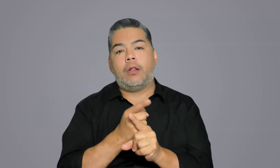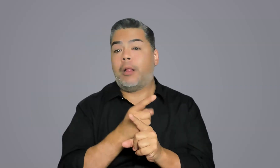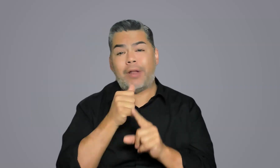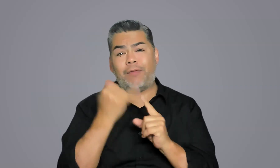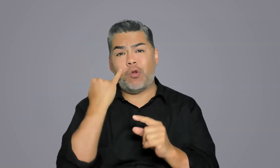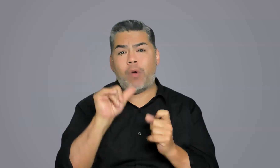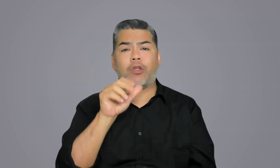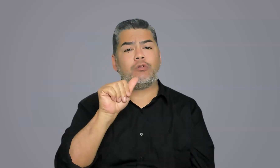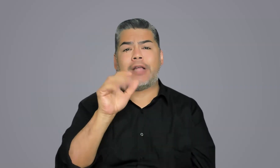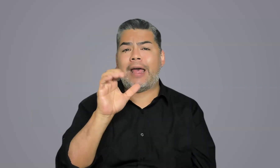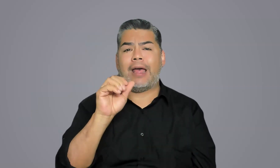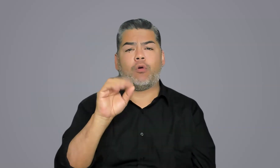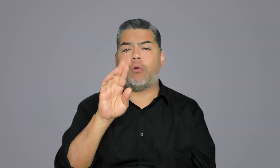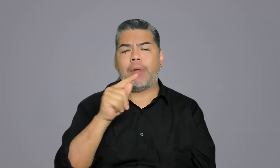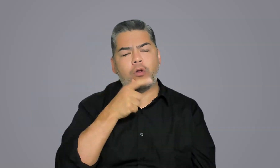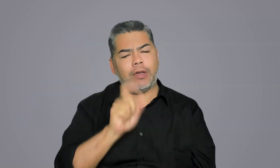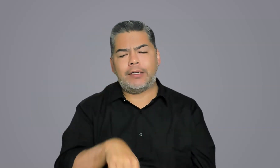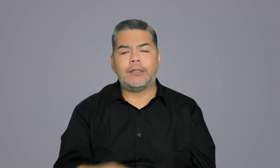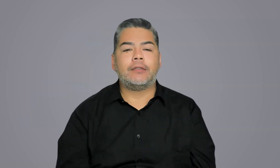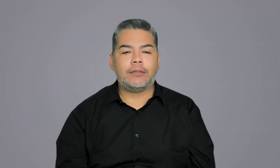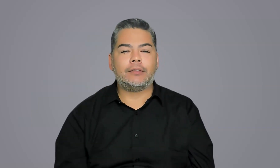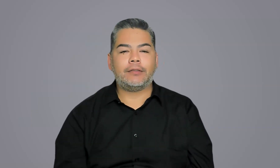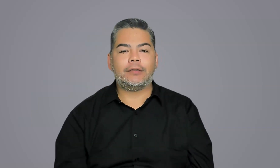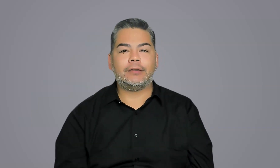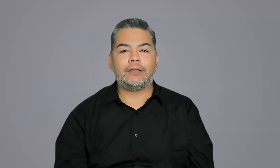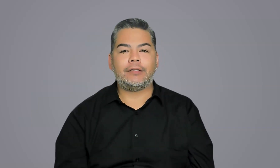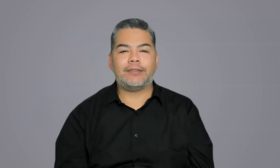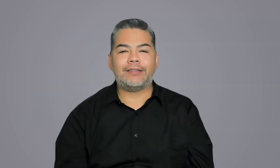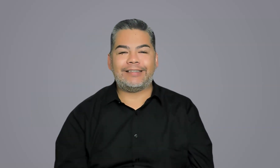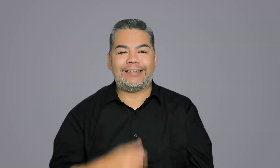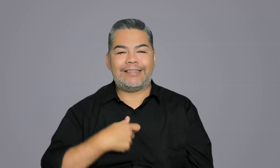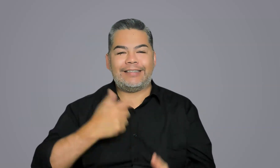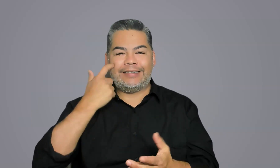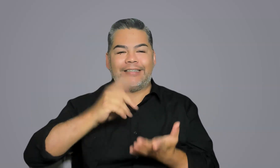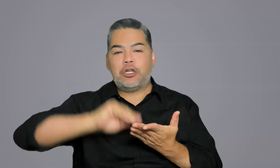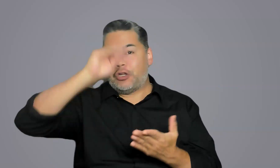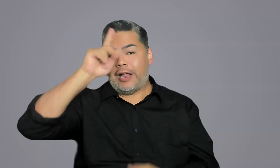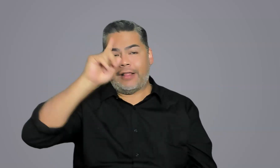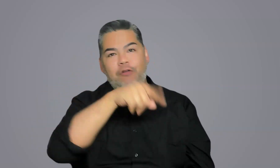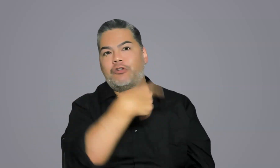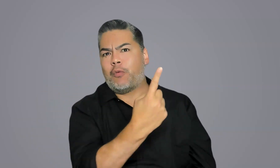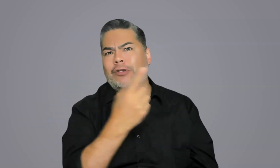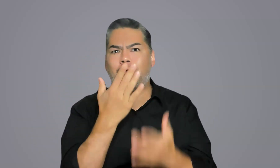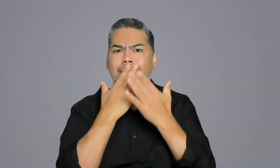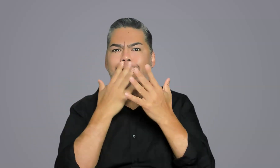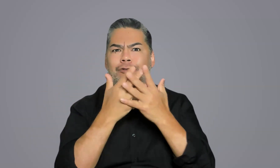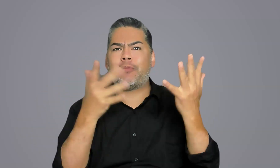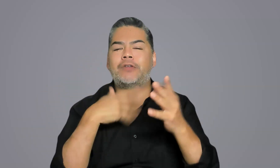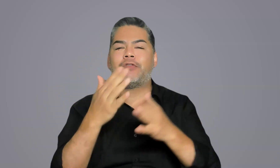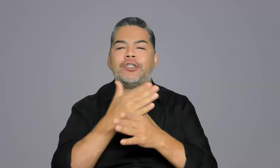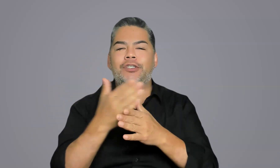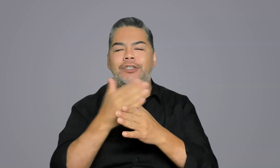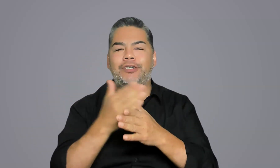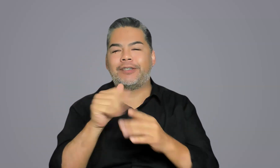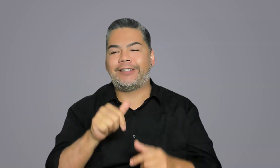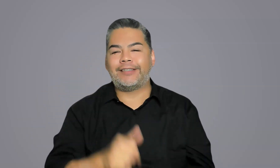to. It's good to know. I just learned that too. I thought Acrobat was the only one, so thank you. Thank you for sharing that.